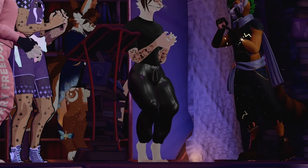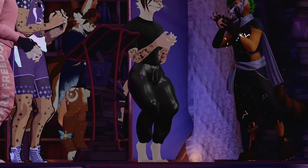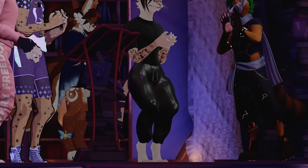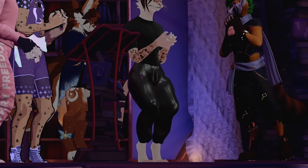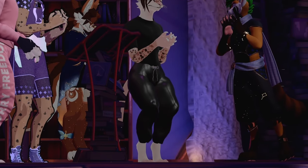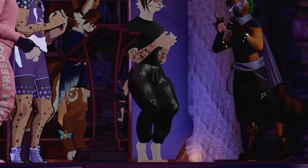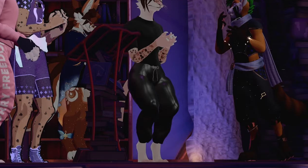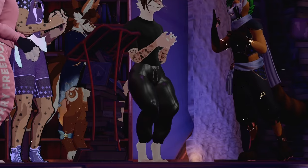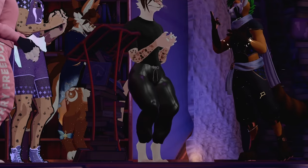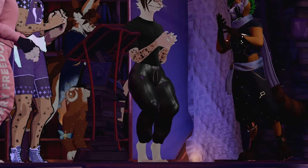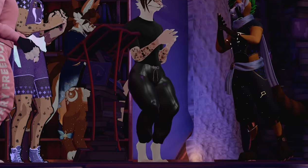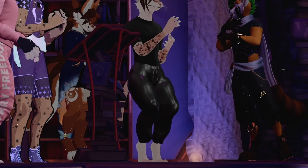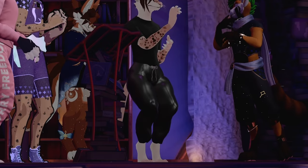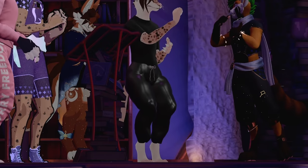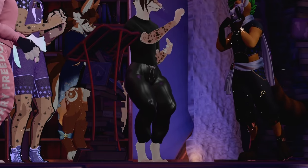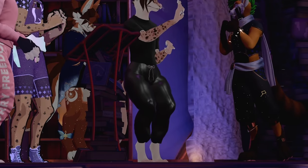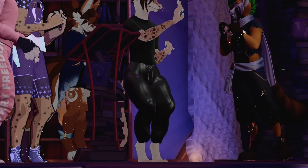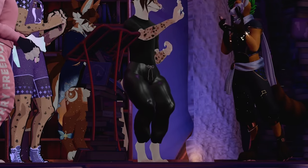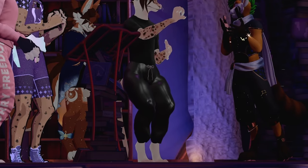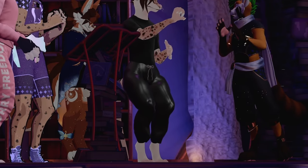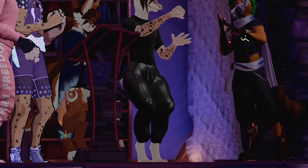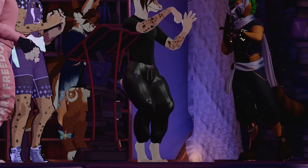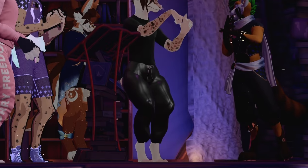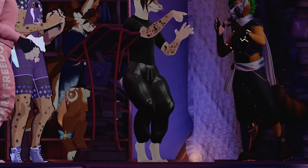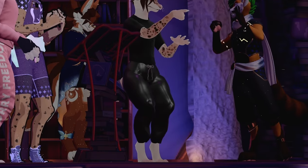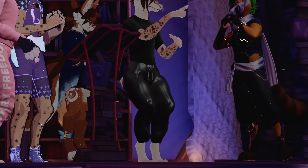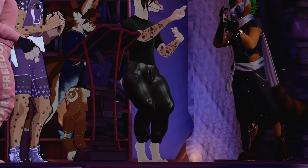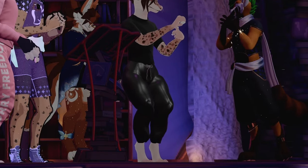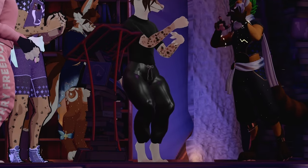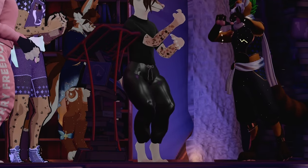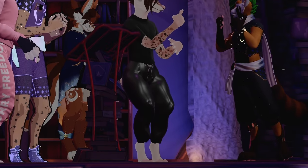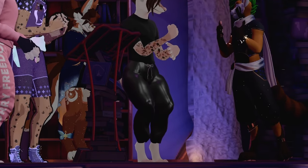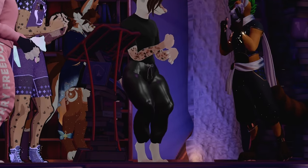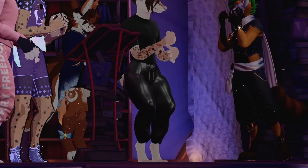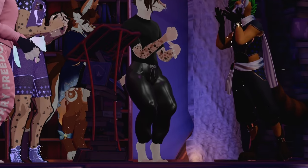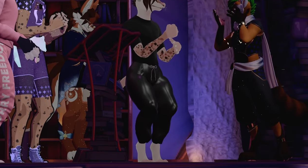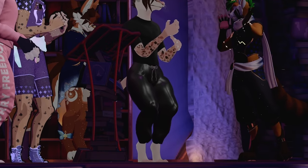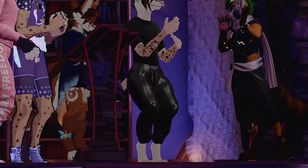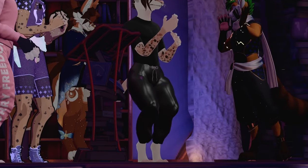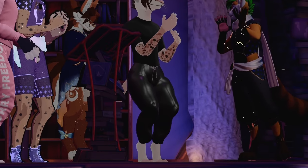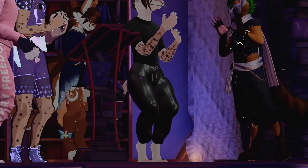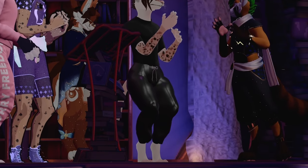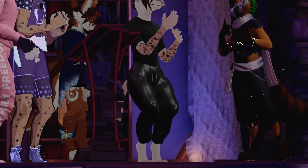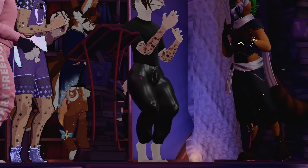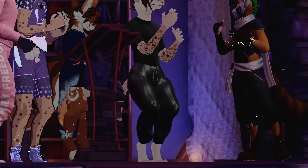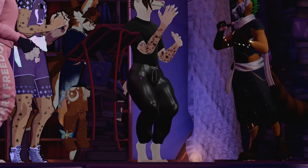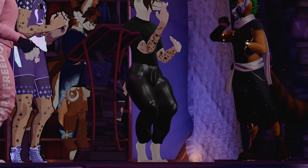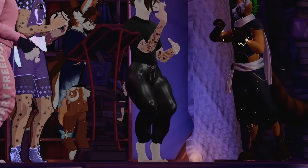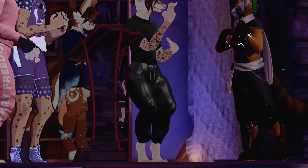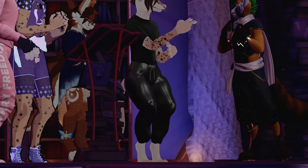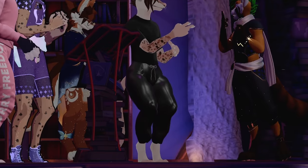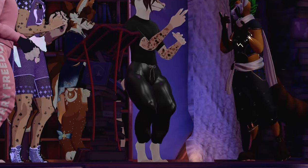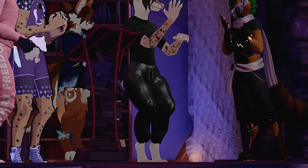Orange asked, I've seen prefabs that let you use more hand shapes in VR. Are there any specific ones